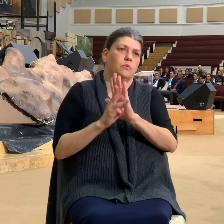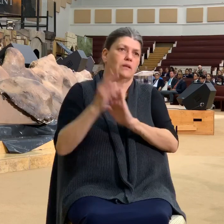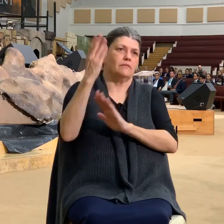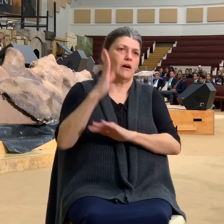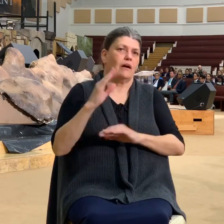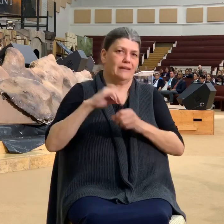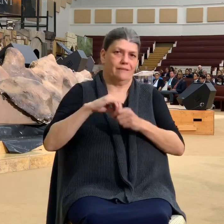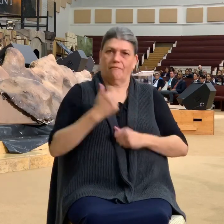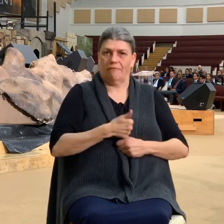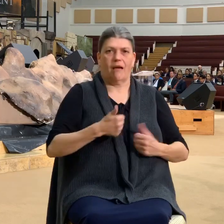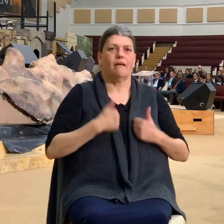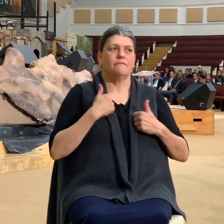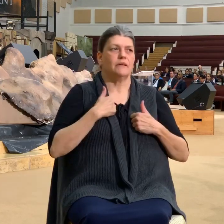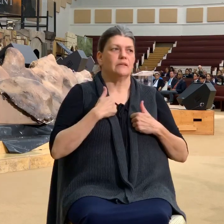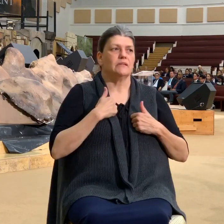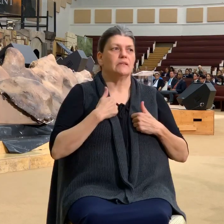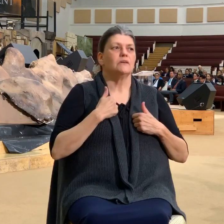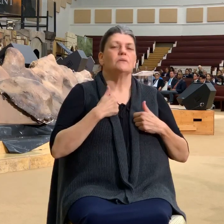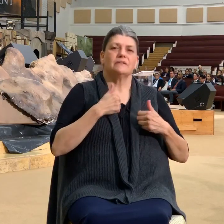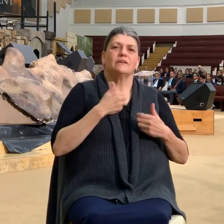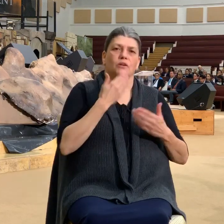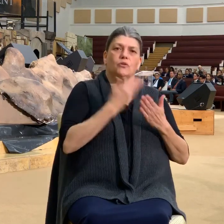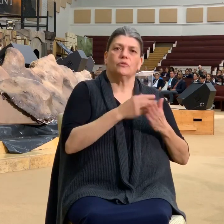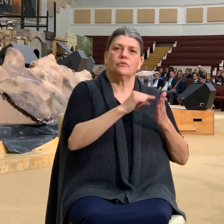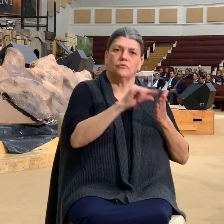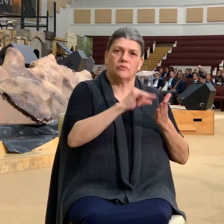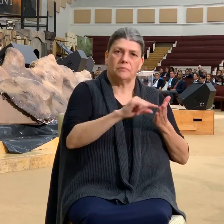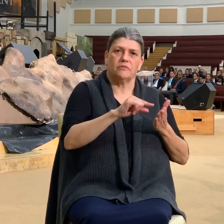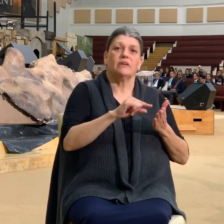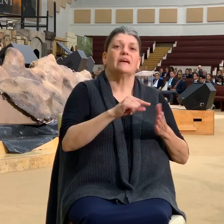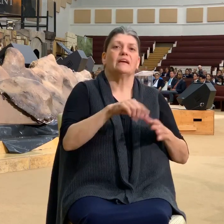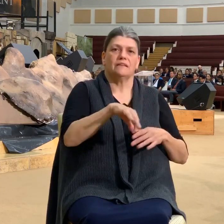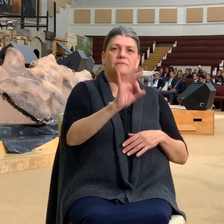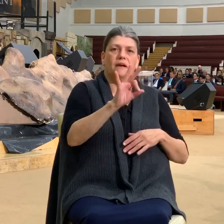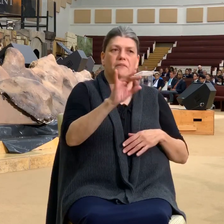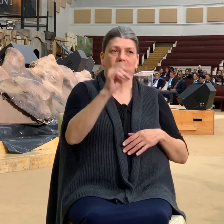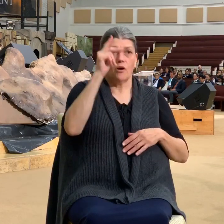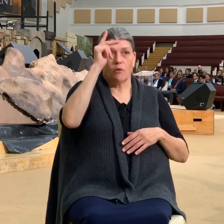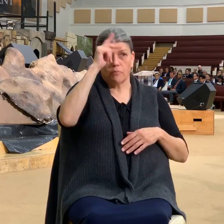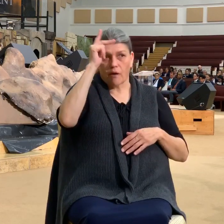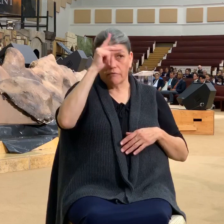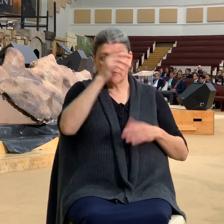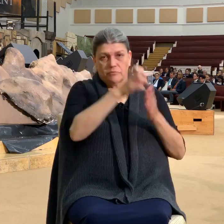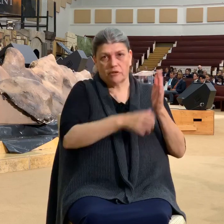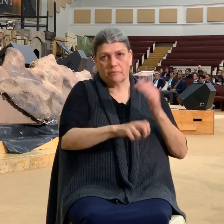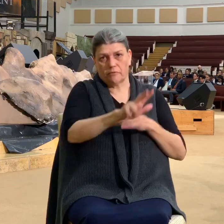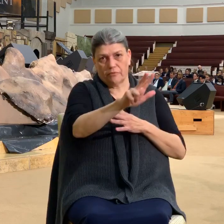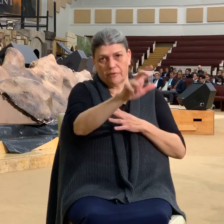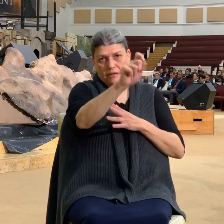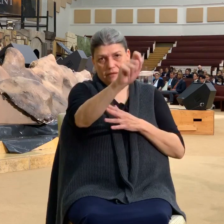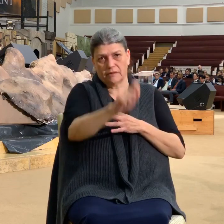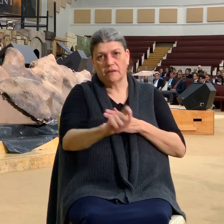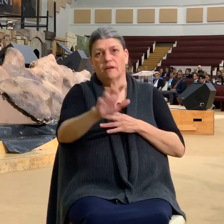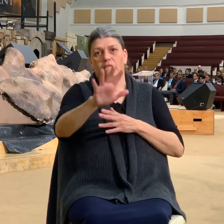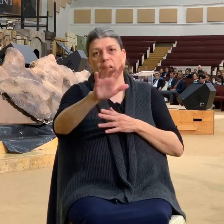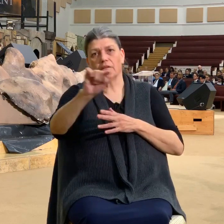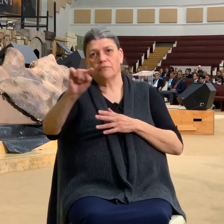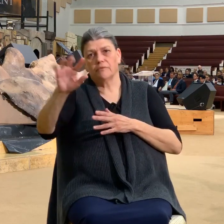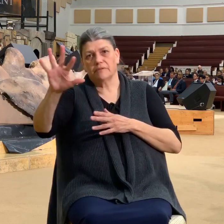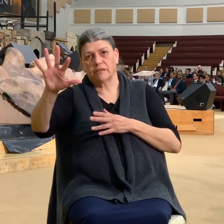scriptures that I know concerning the will of God is found in Proverbs chapter 3, verses 5 and